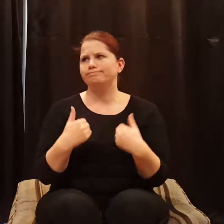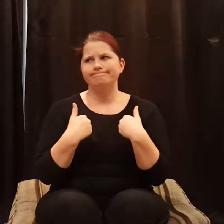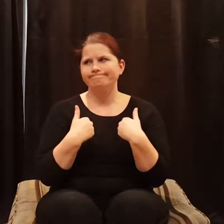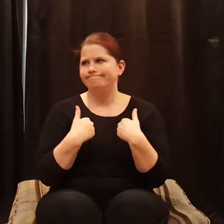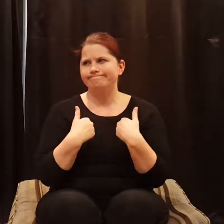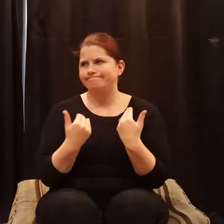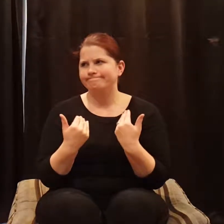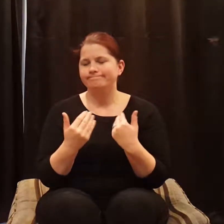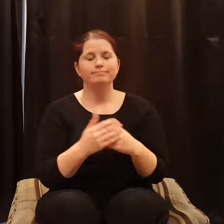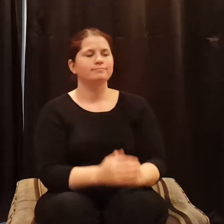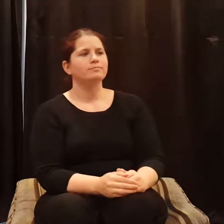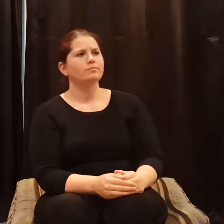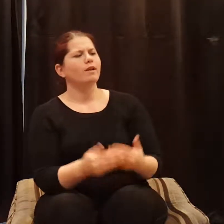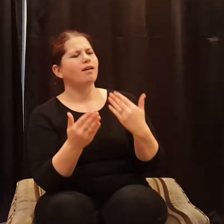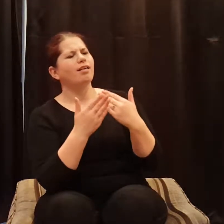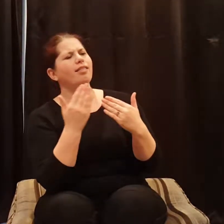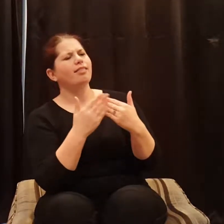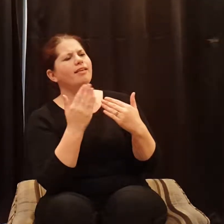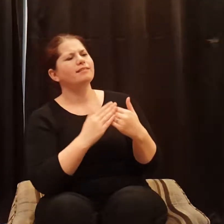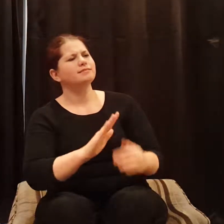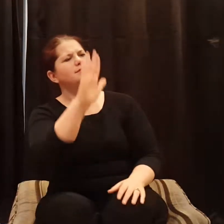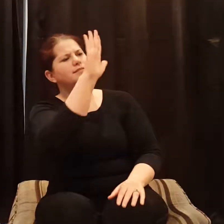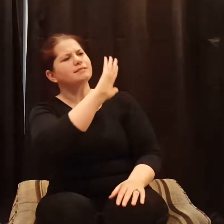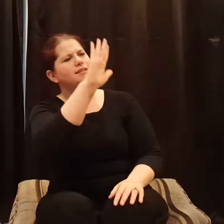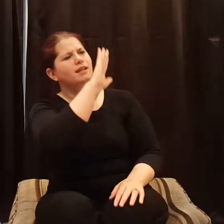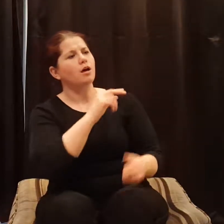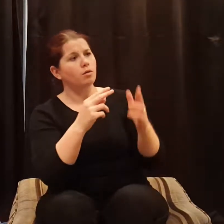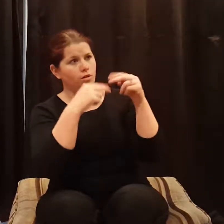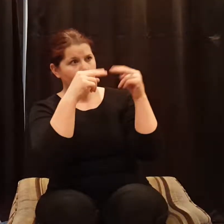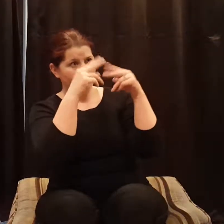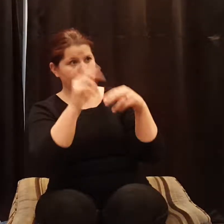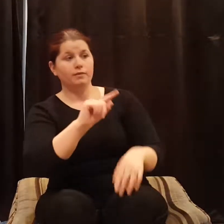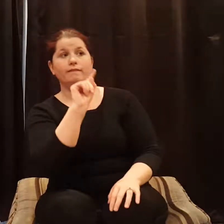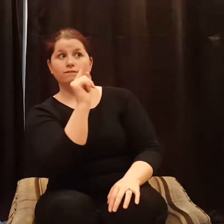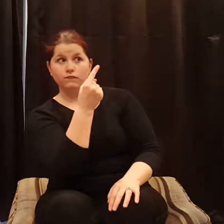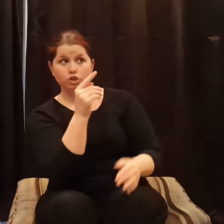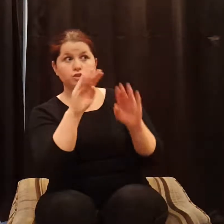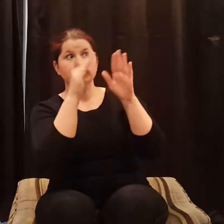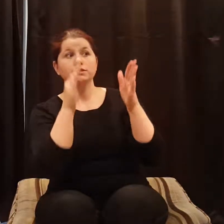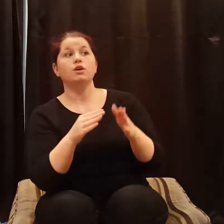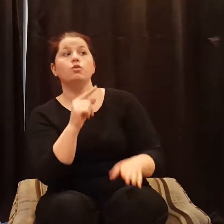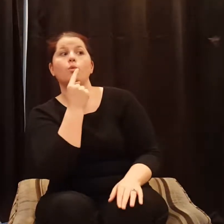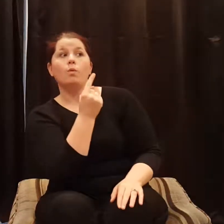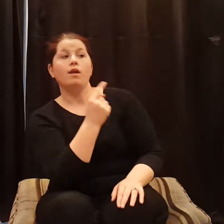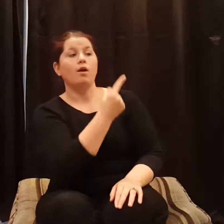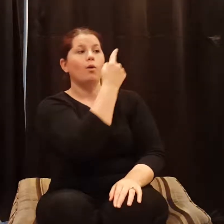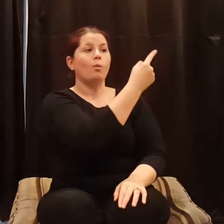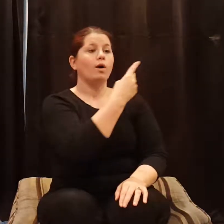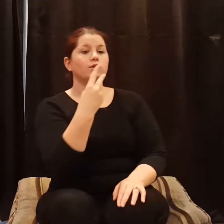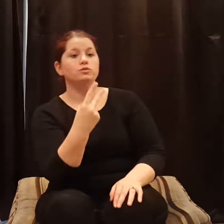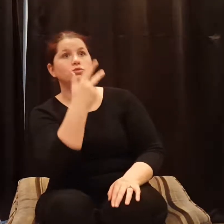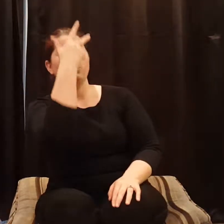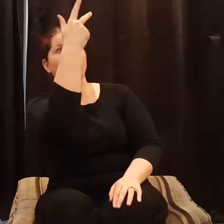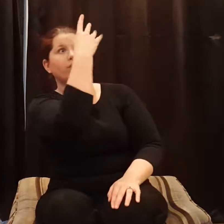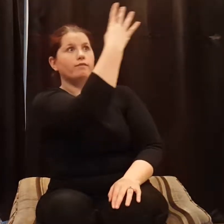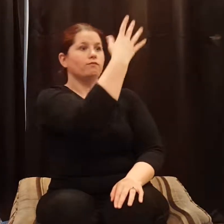built on a block is house number 1. The second house ever built is house number 2. Third is house number 3. It's easy. It's obvious. So